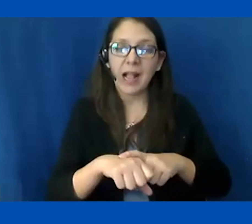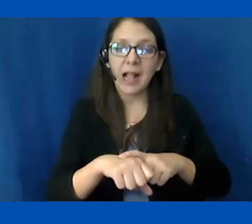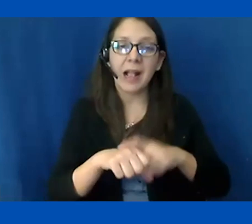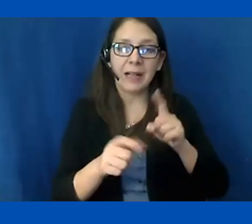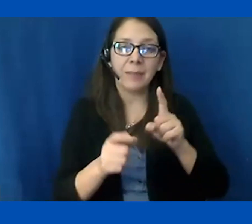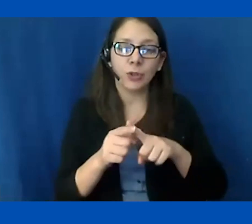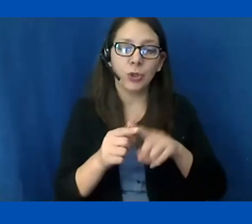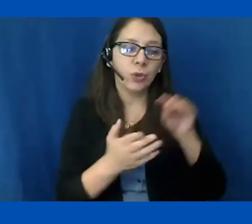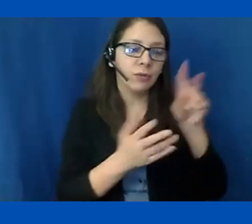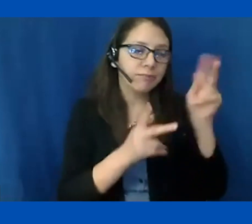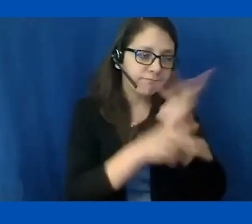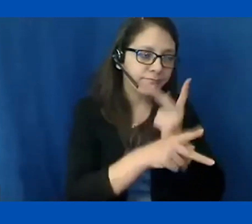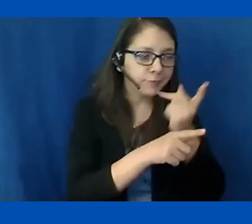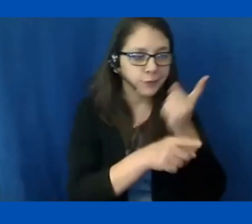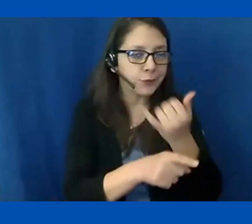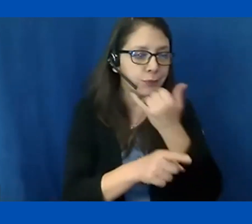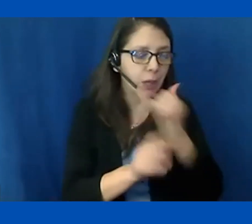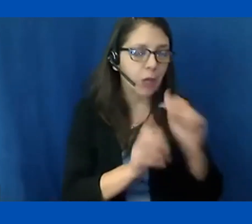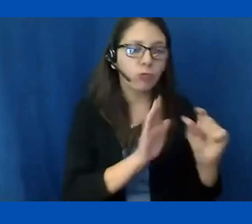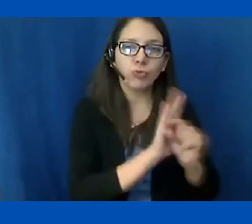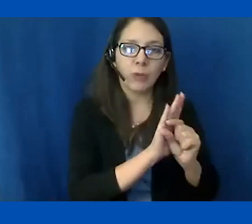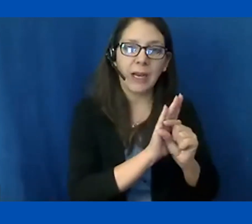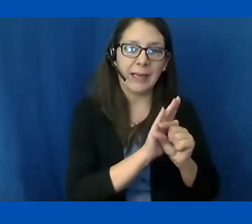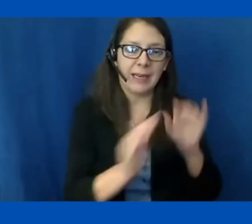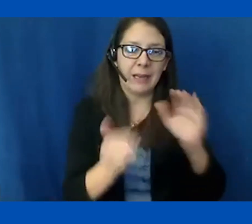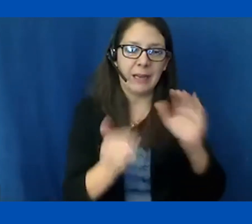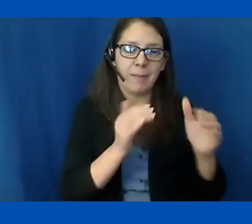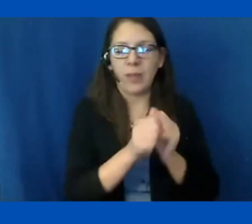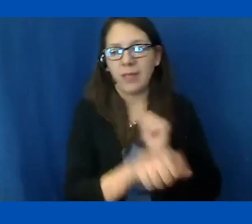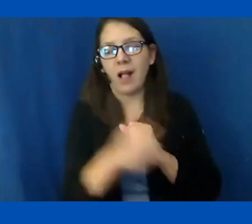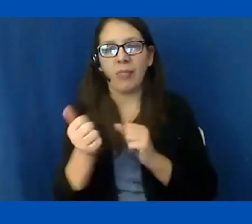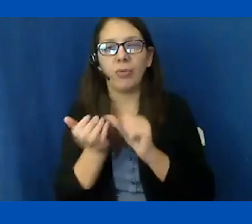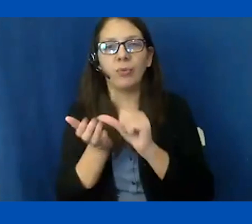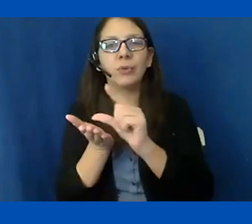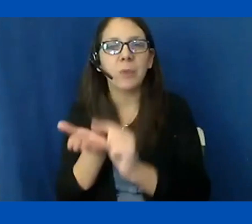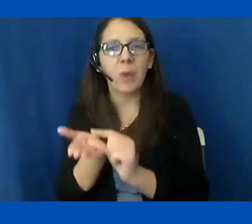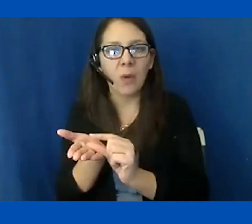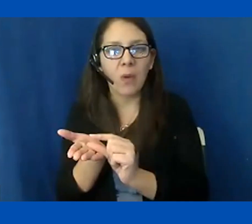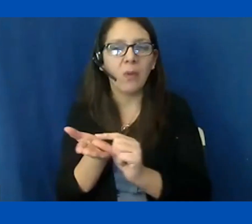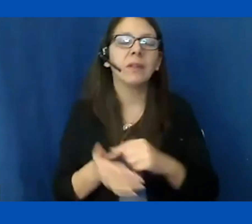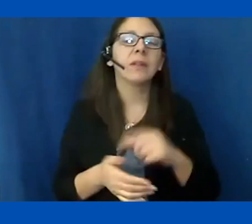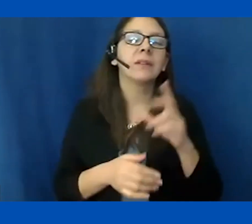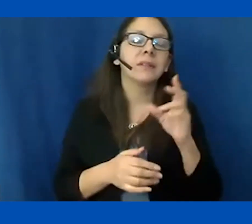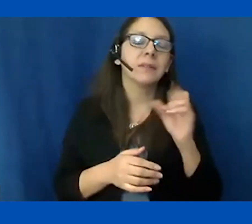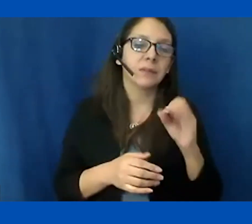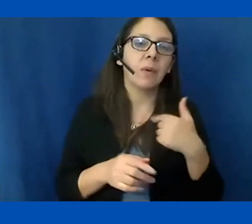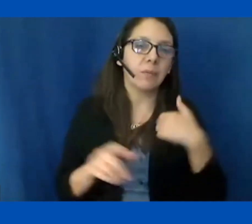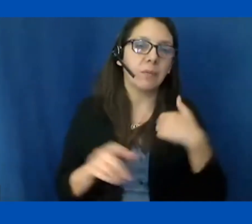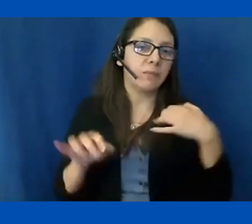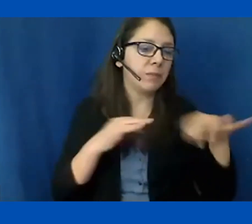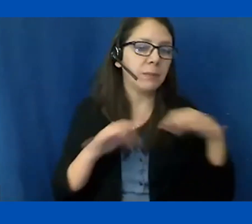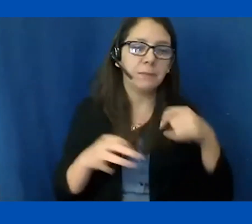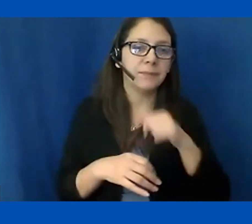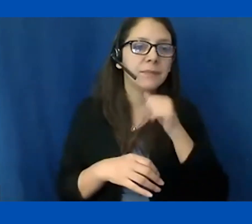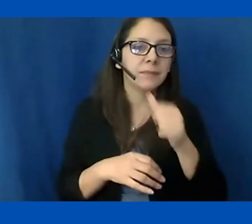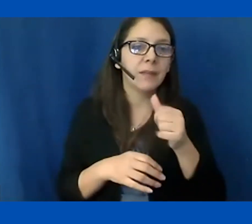Um, so I just expressed everything that went through the process and how I didn't get my grade